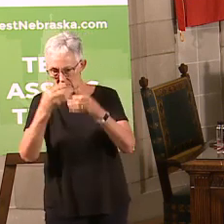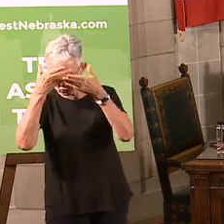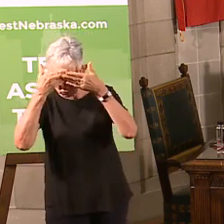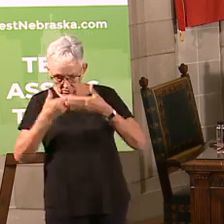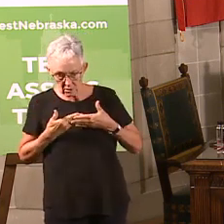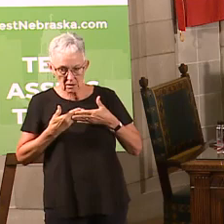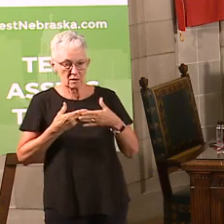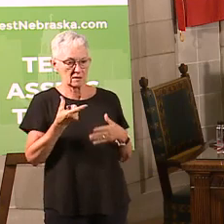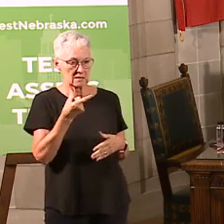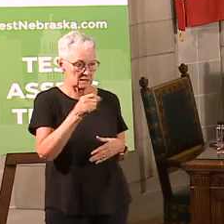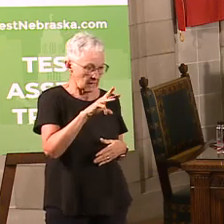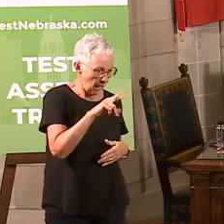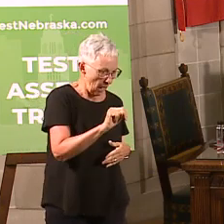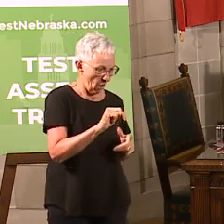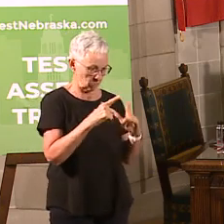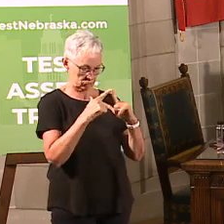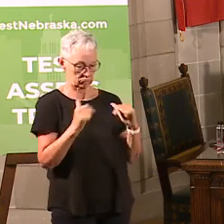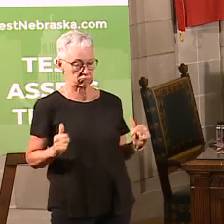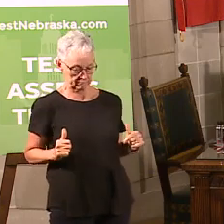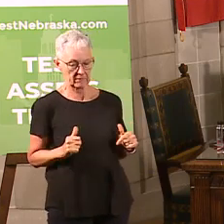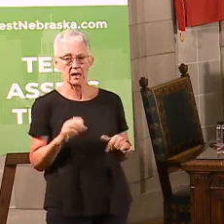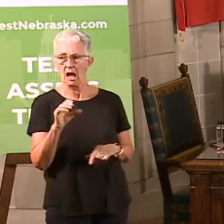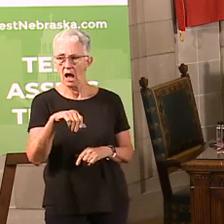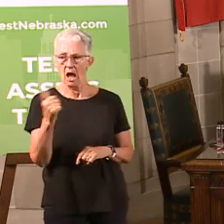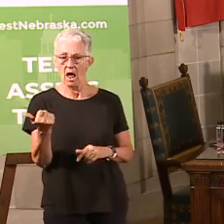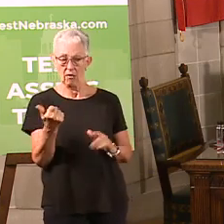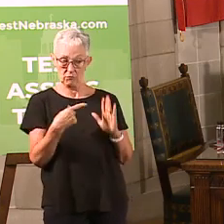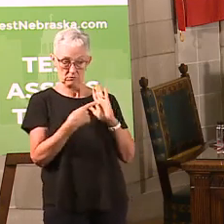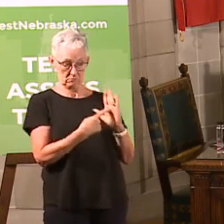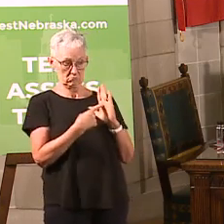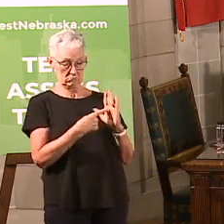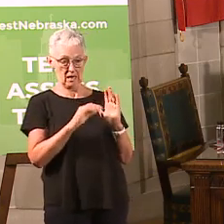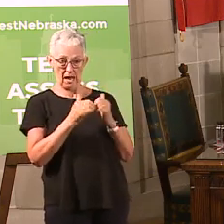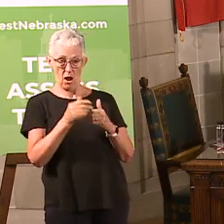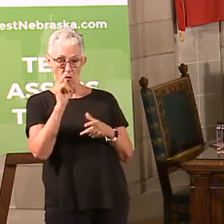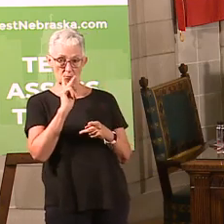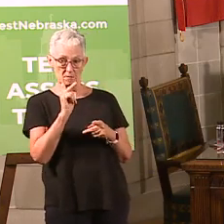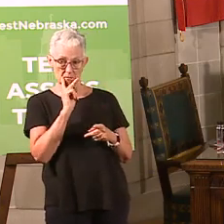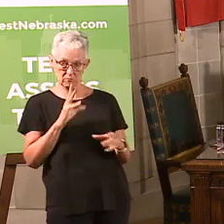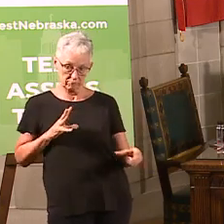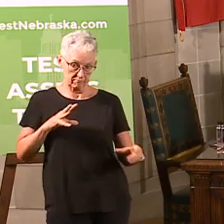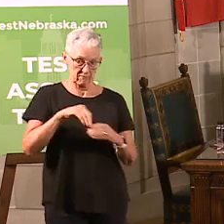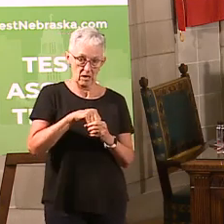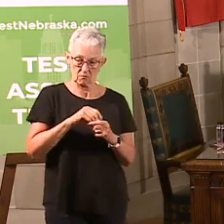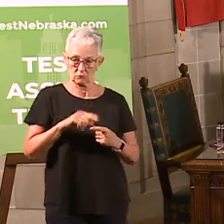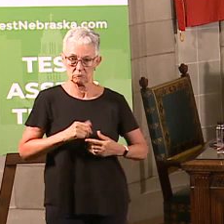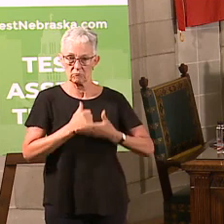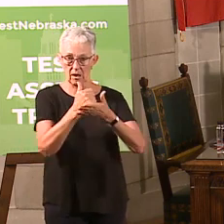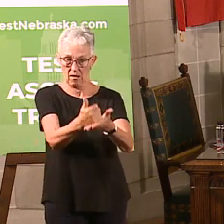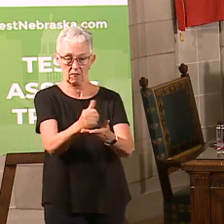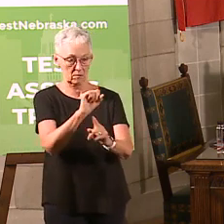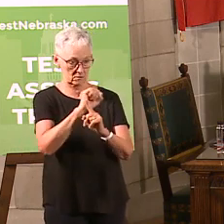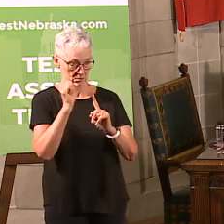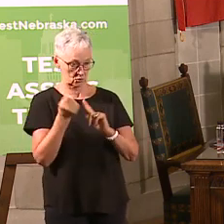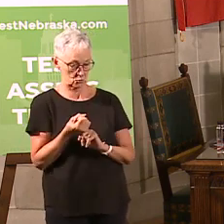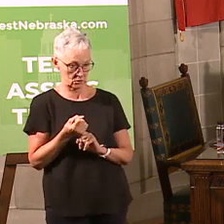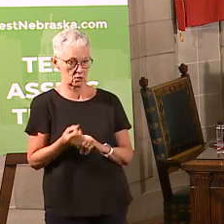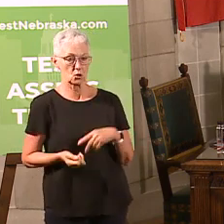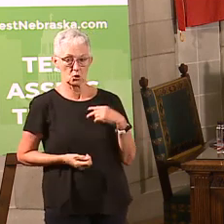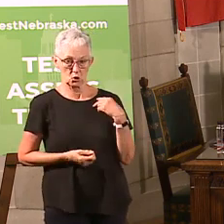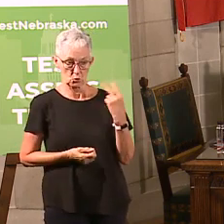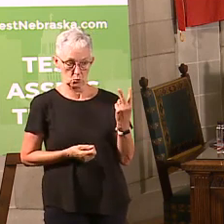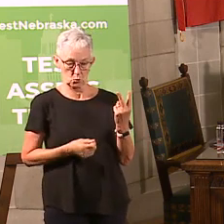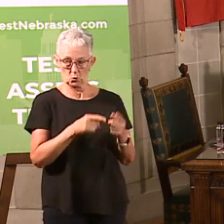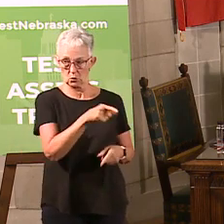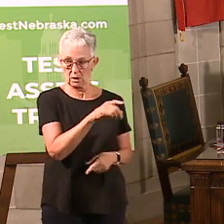in is right here in Nebraska with regard to our ethanol industry and the University of Nebraska. The two together have